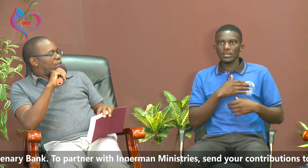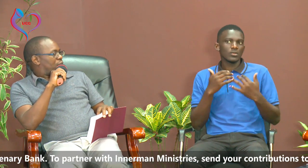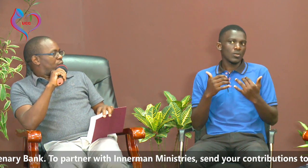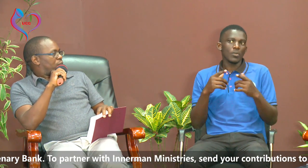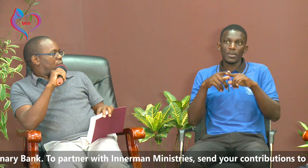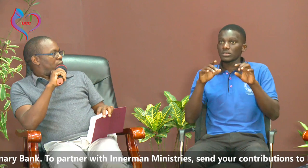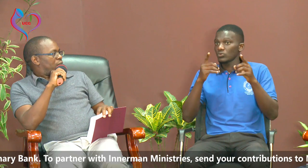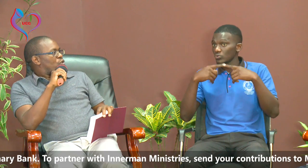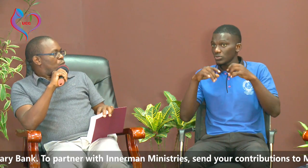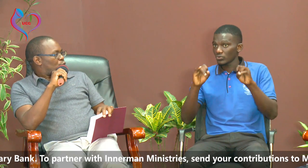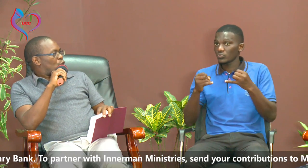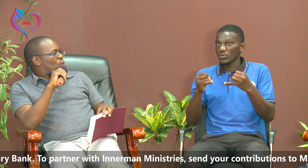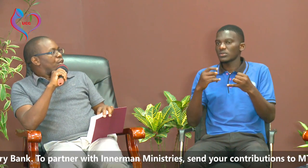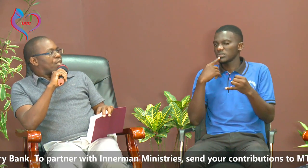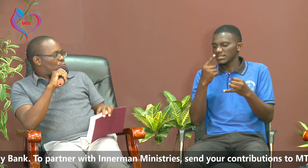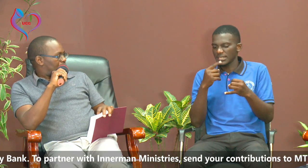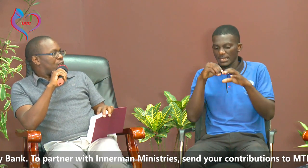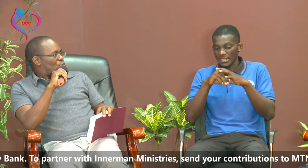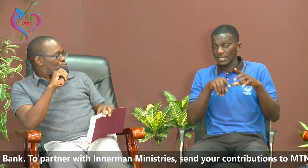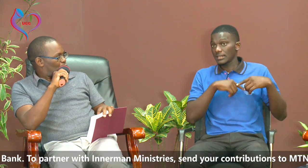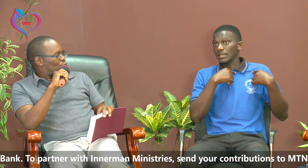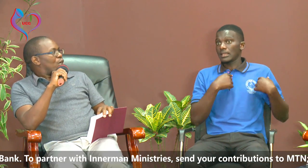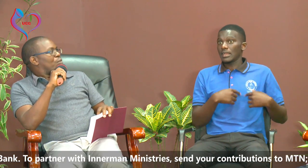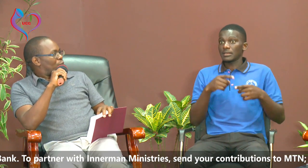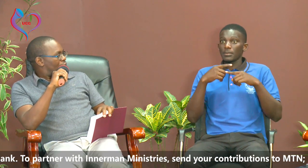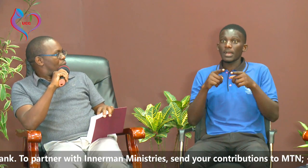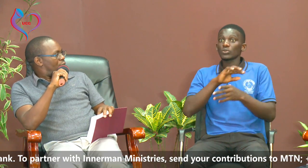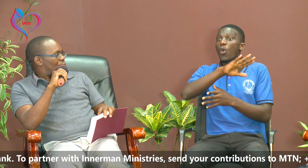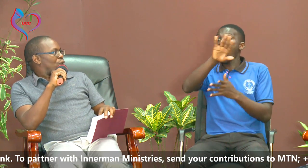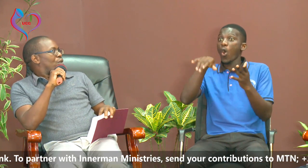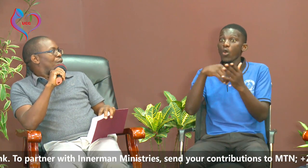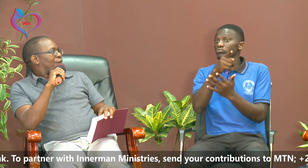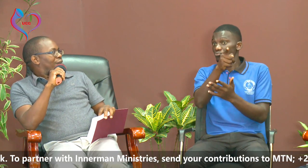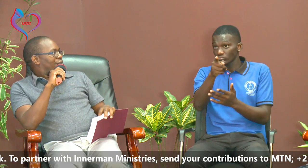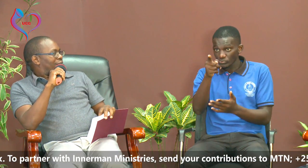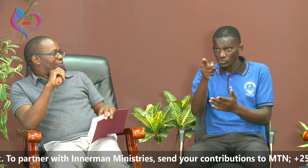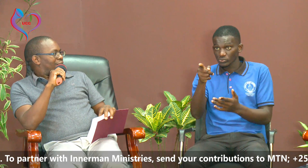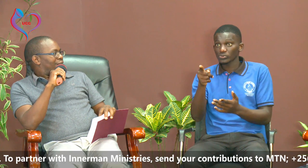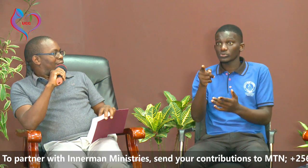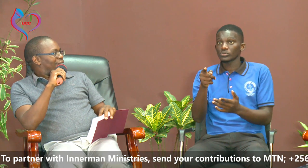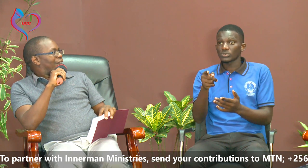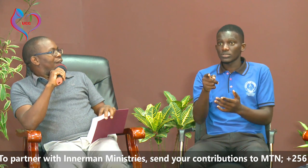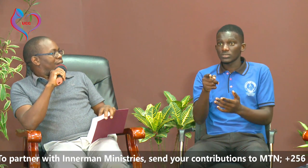tumuteke motima. Nengo muntu womunda yegwe. It's the whole you. Webulamba abo. Mubili gulinga chambalo.